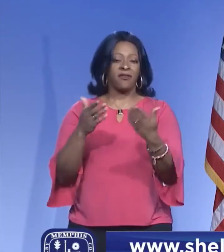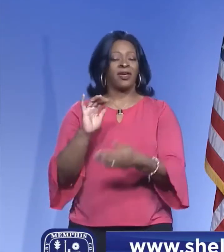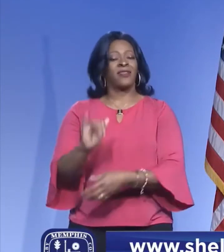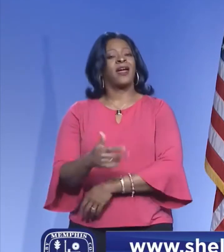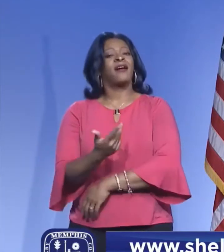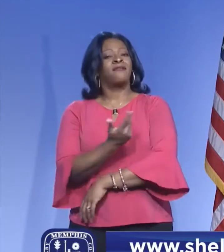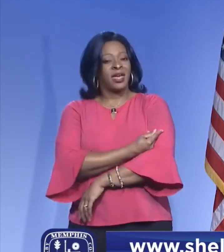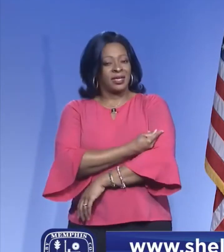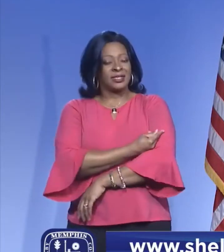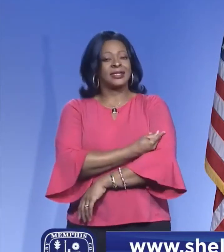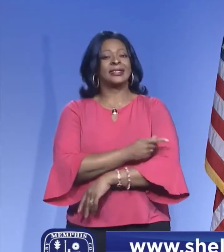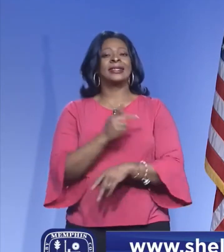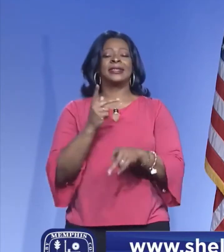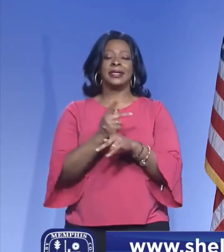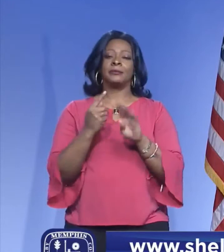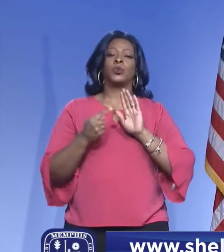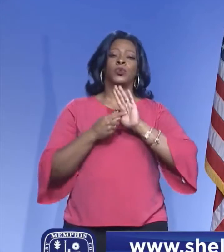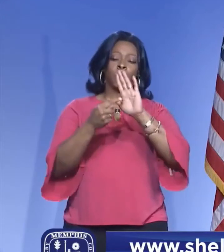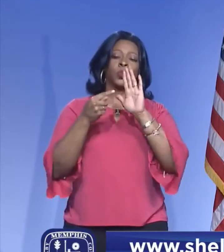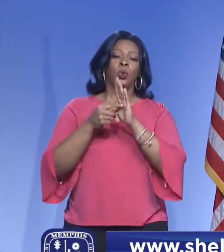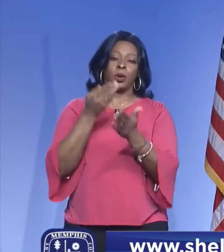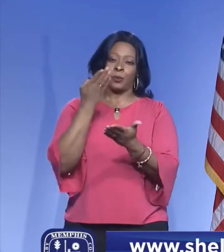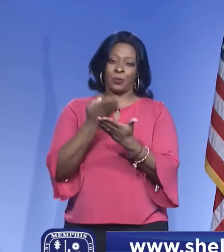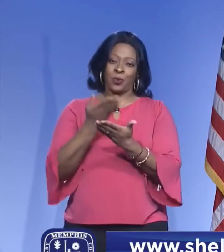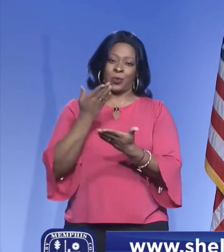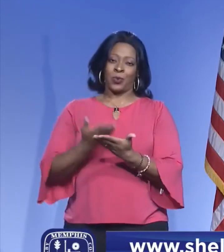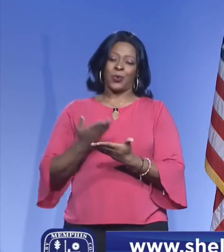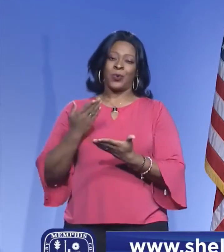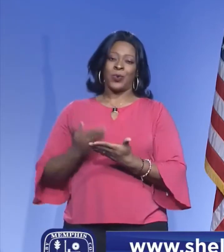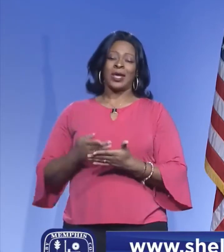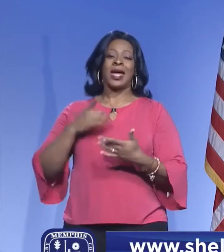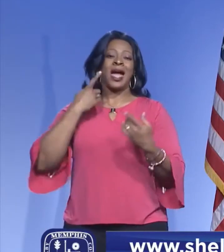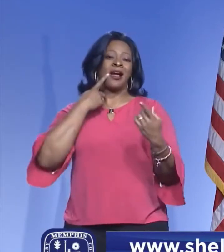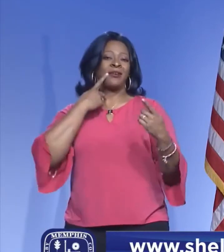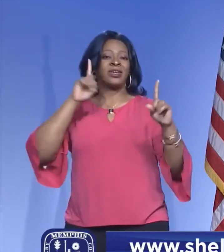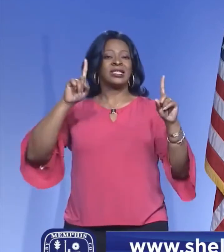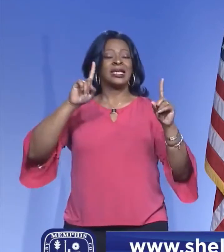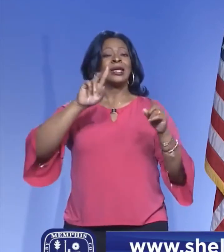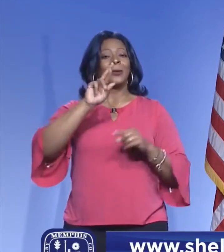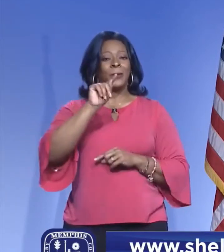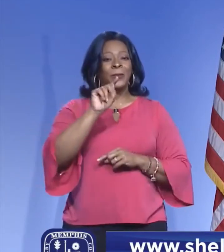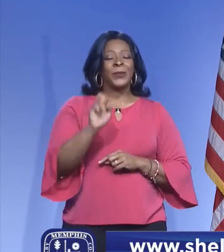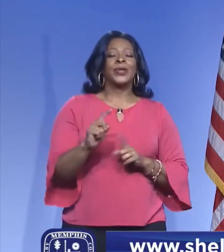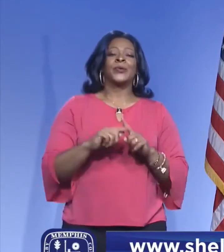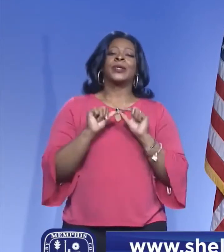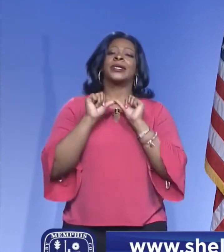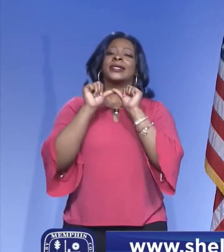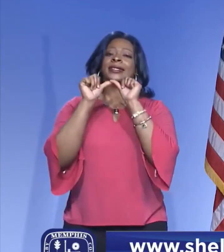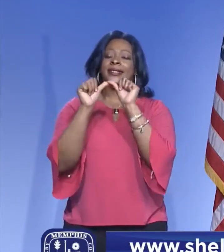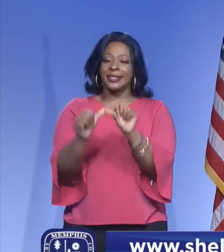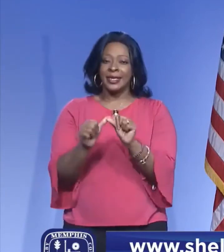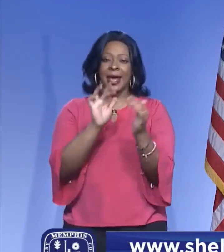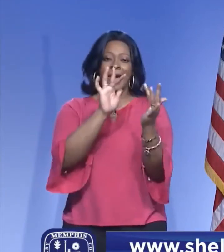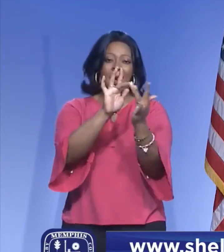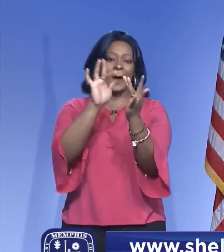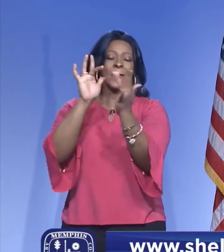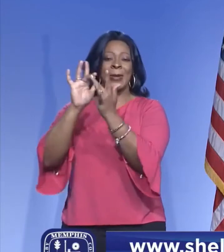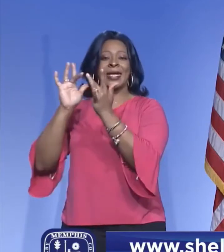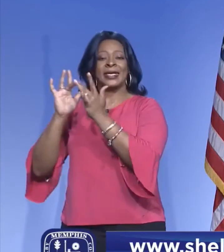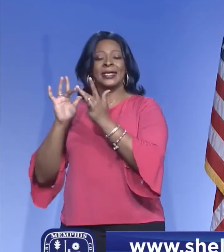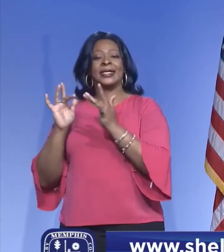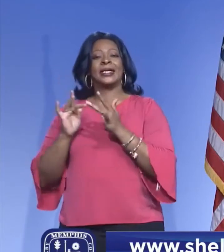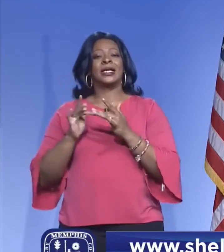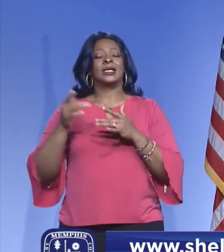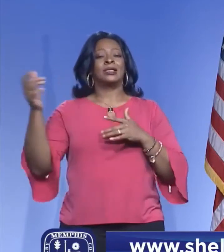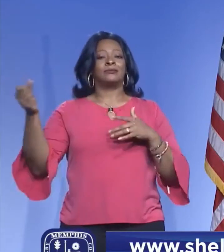vaccine and keep showing evidence of its efficacy in an effort to continue to outreach and bring